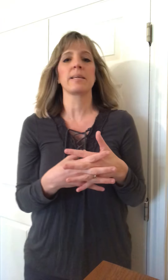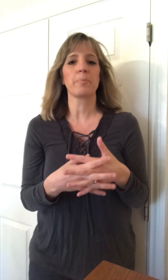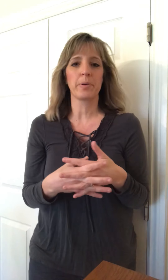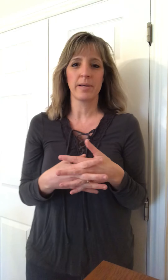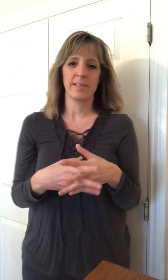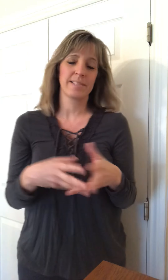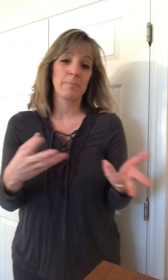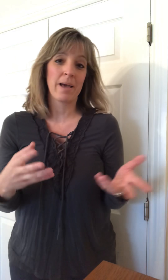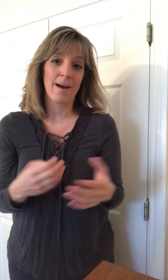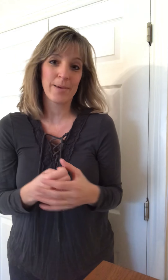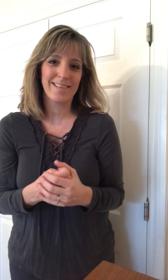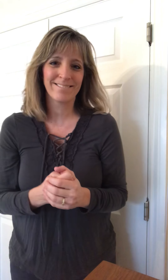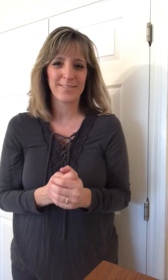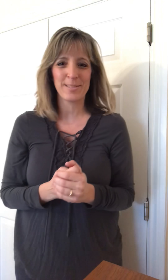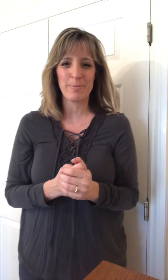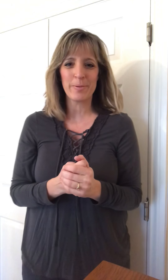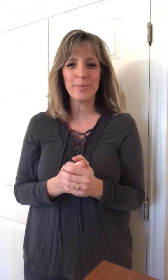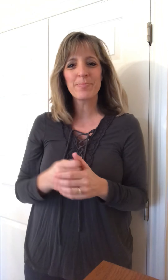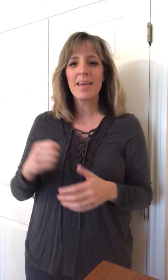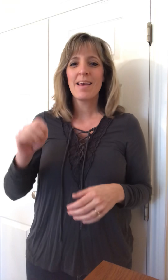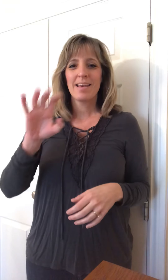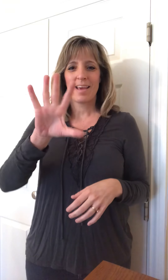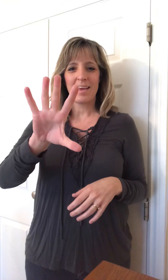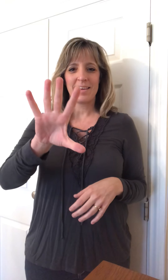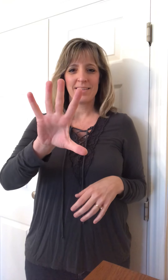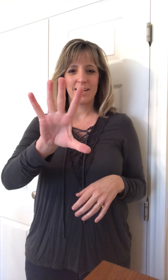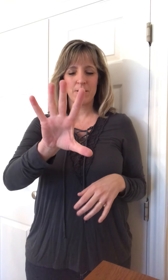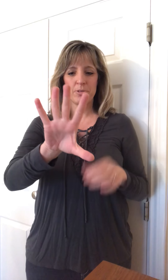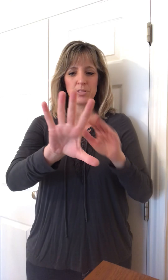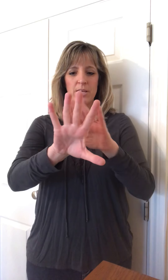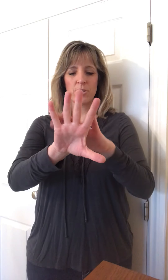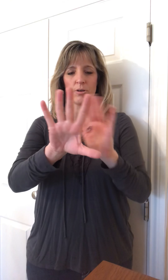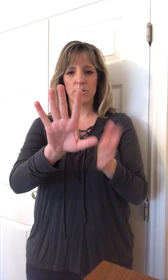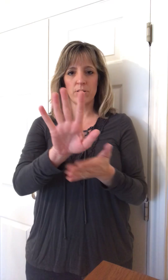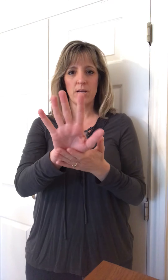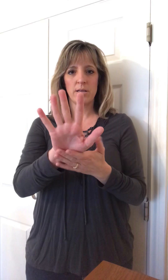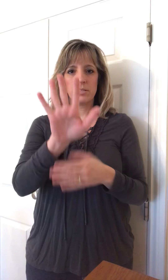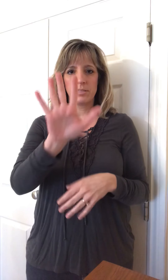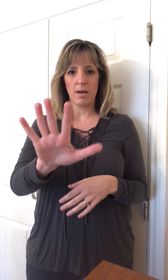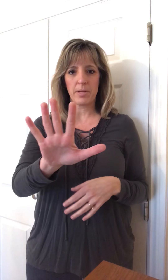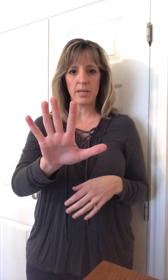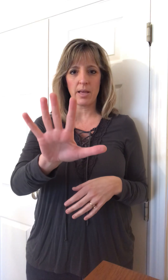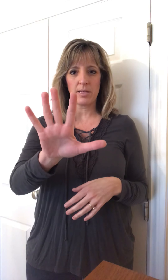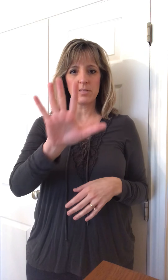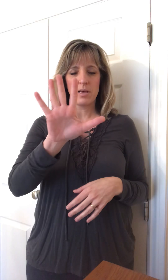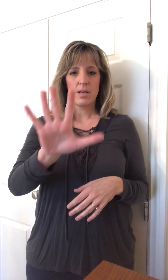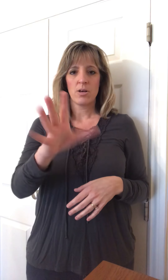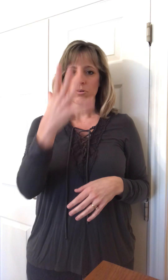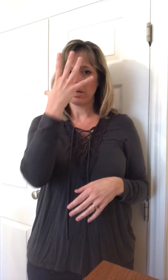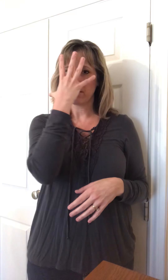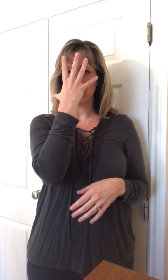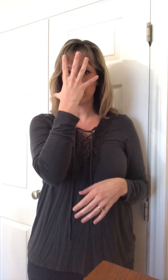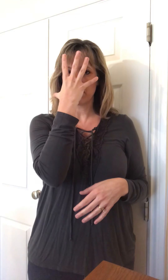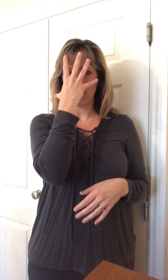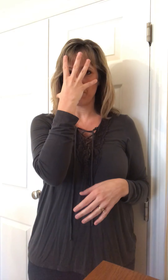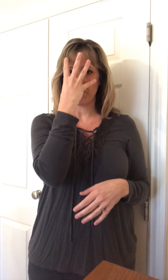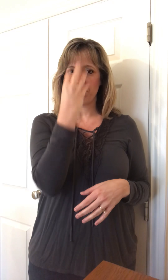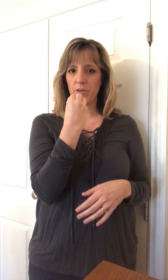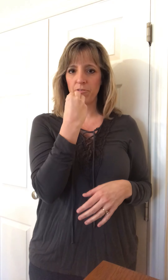Sleep, this can be a hobby for some people. Okay, you take your dominant hand like this, kind of put it over your